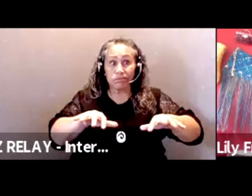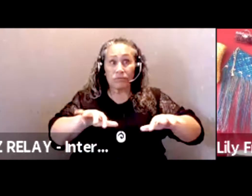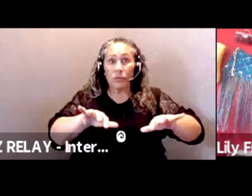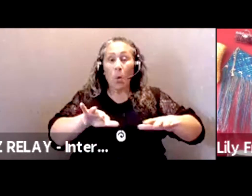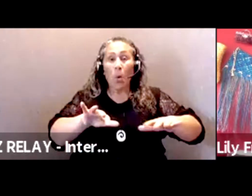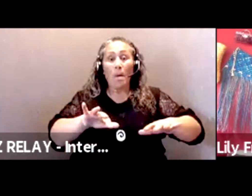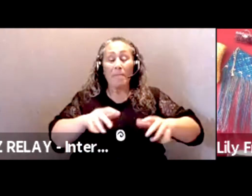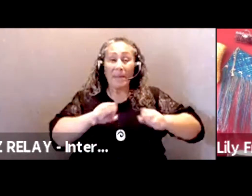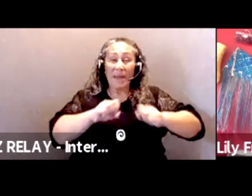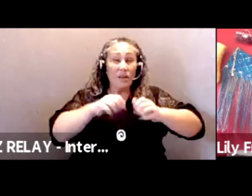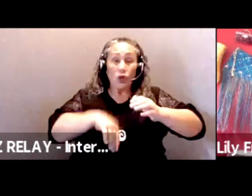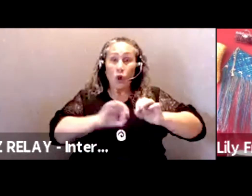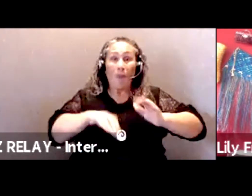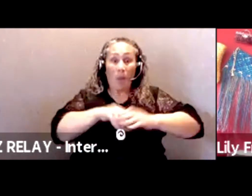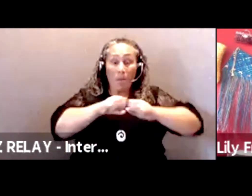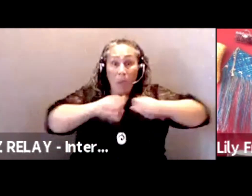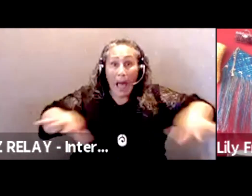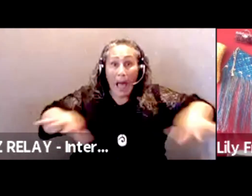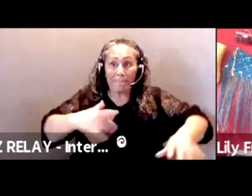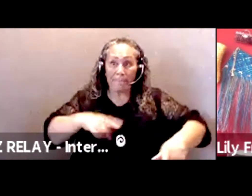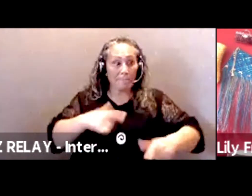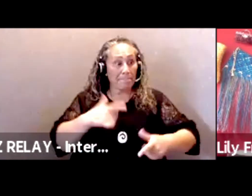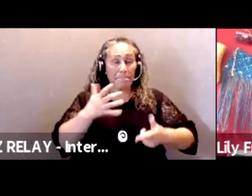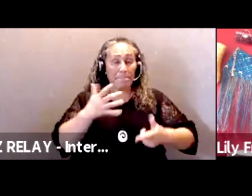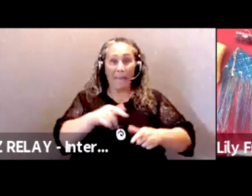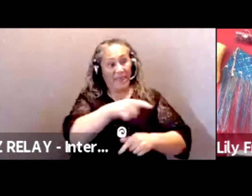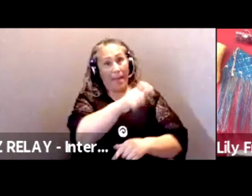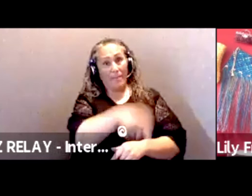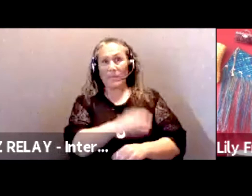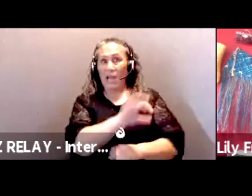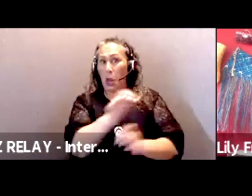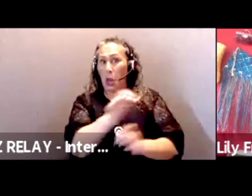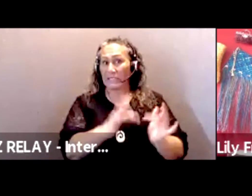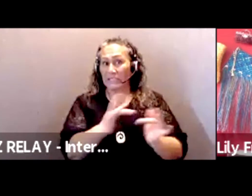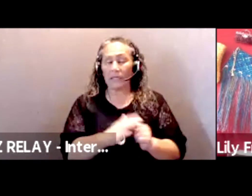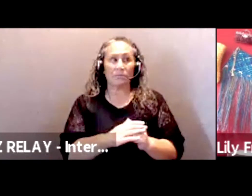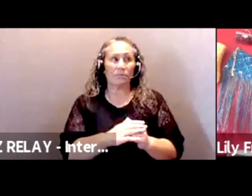have internet to be able to watch the updates. Maybe they don't have data,